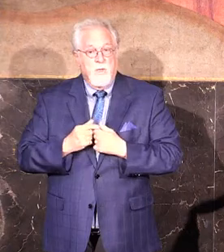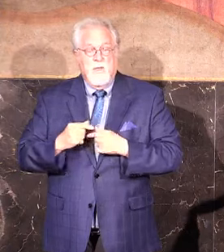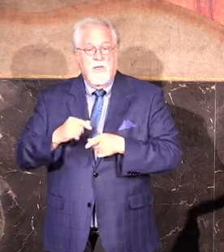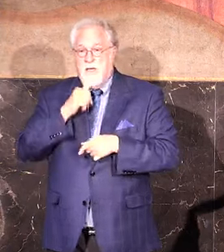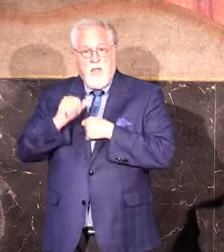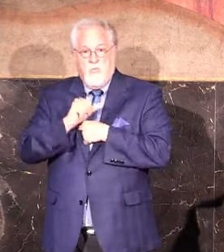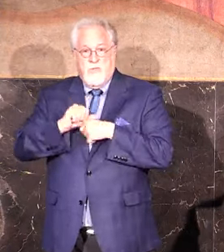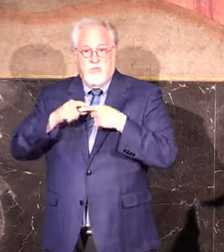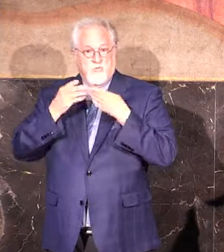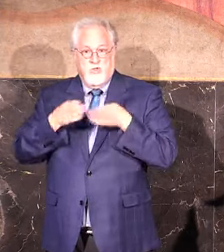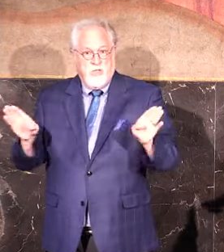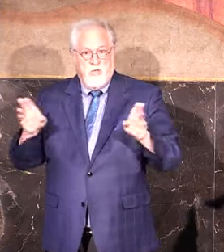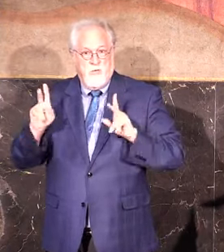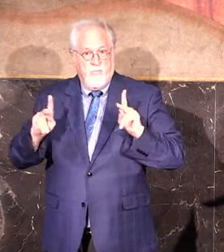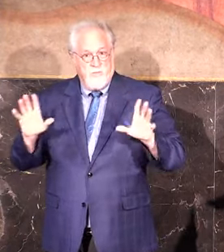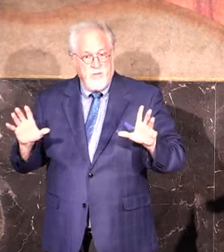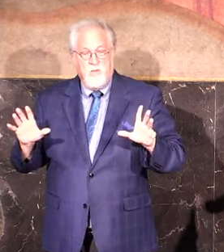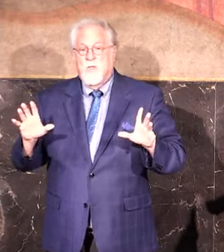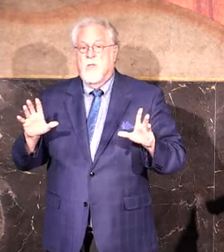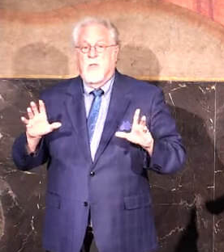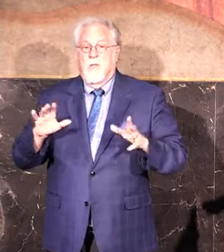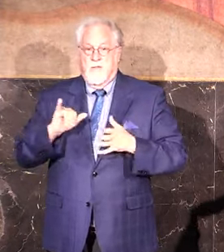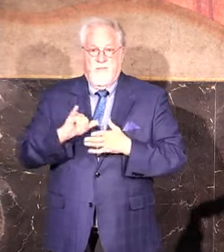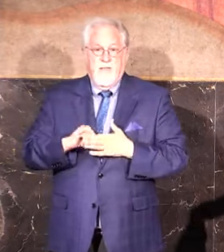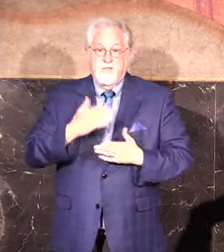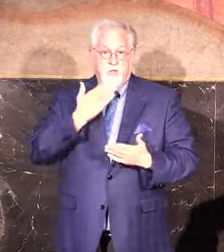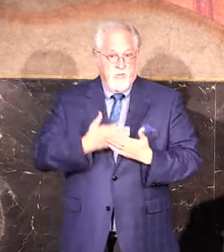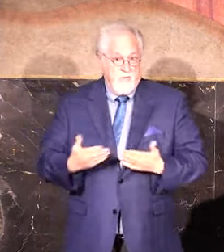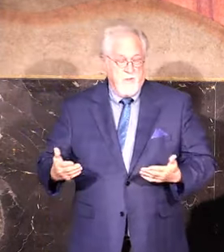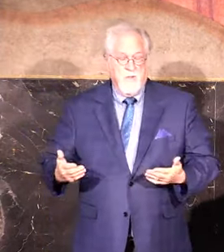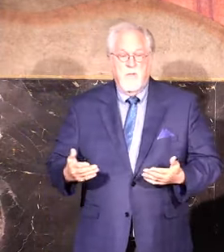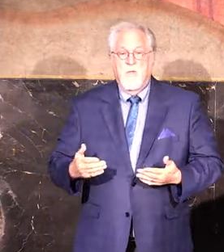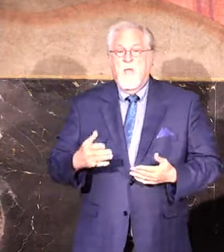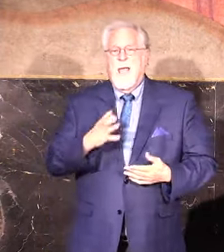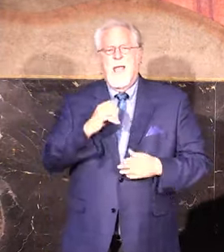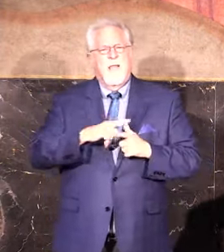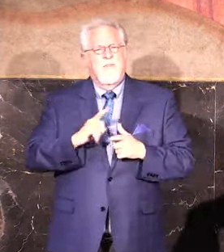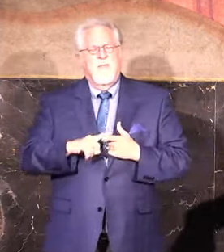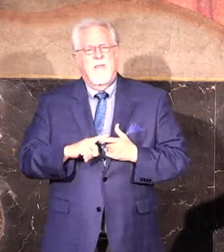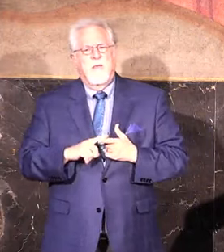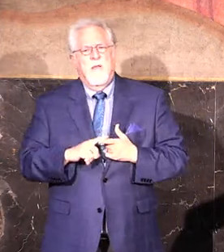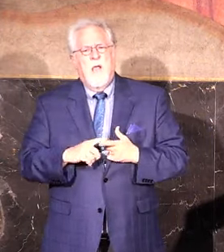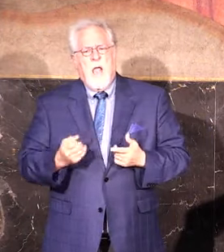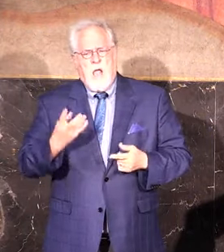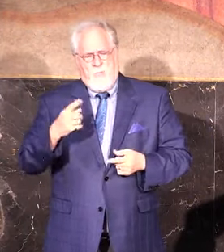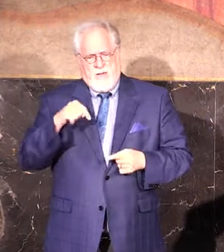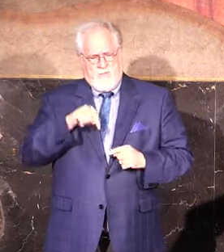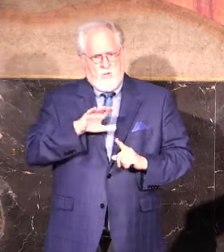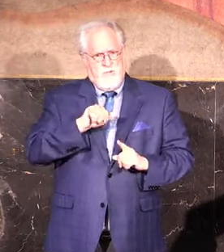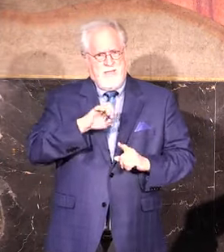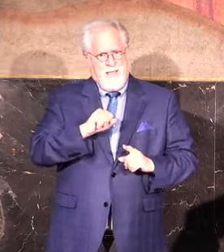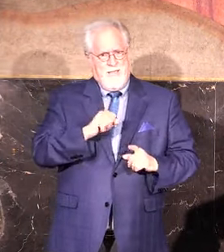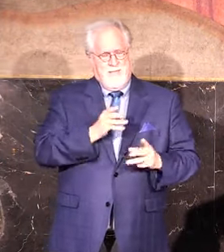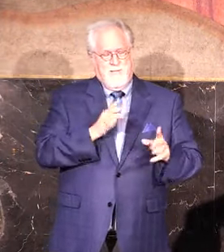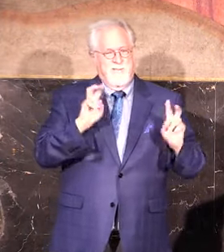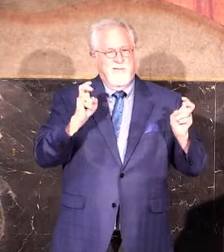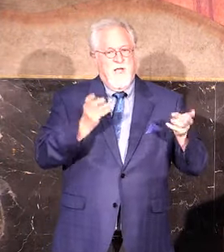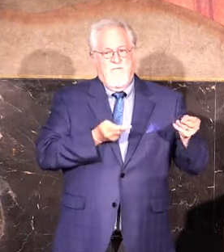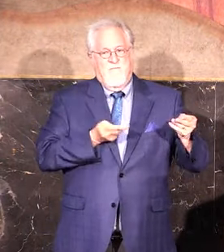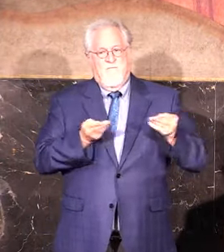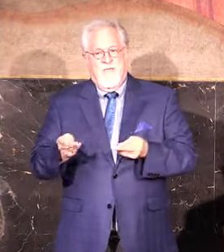risk to the general public, and that obviously is a good thing. And then how many of those cases are feeding into